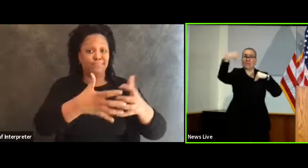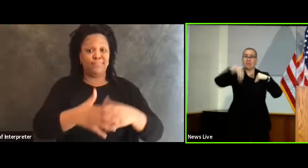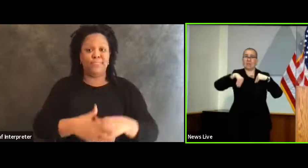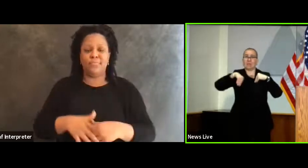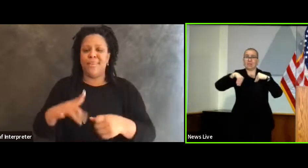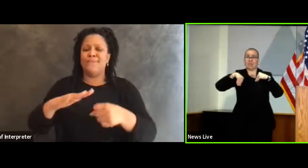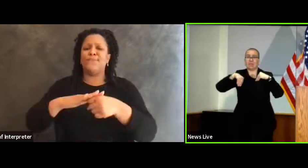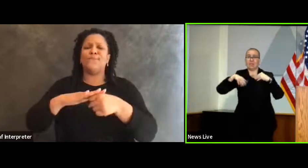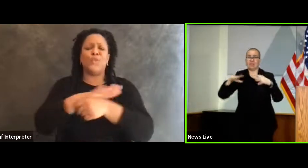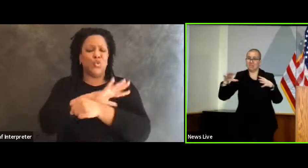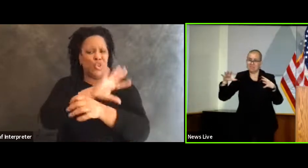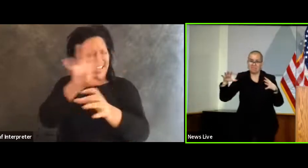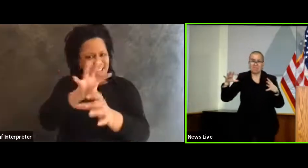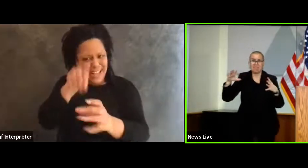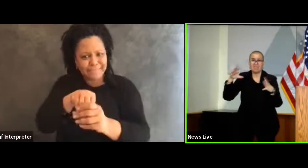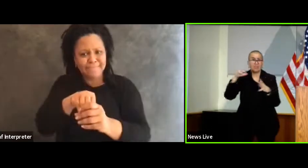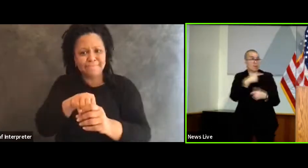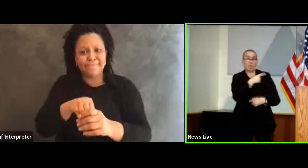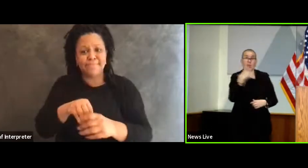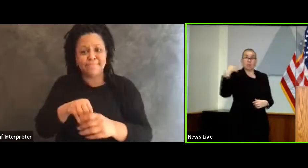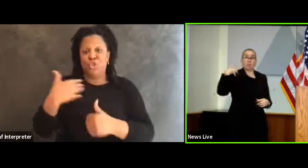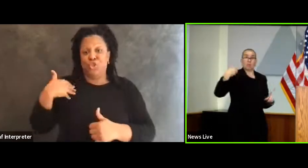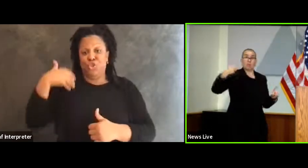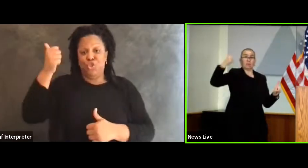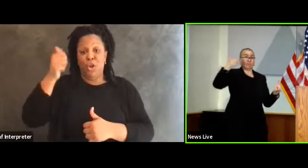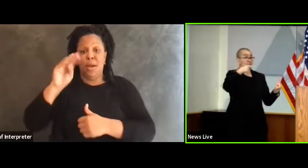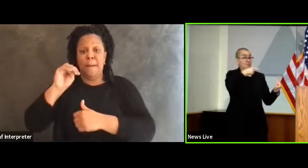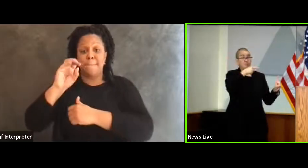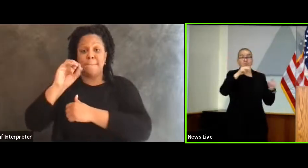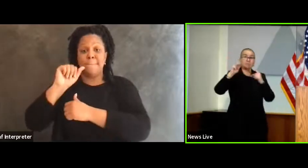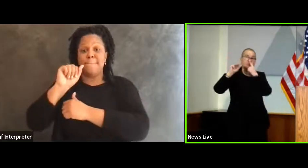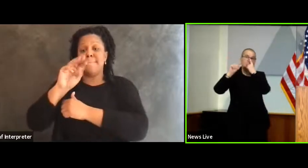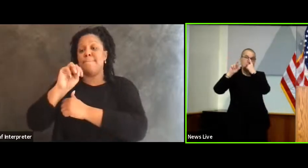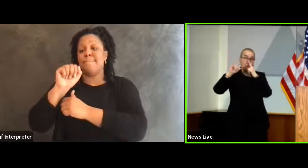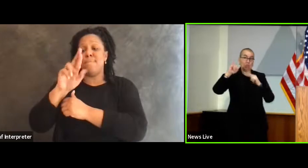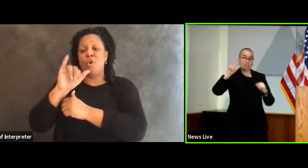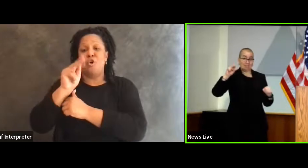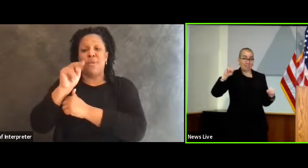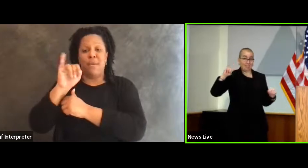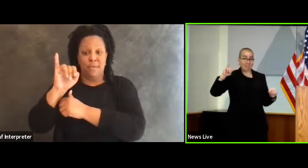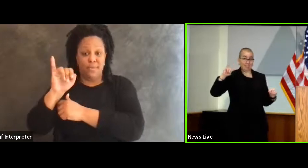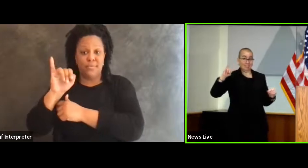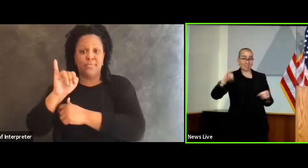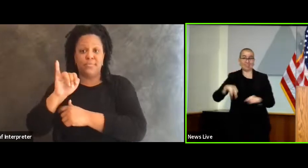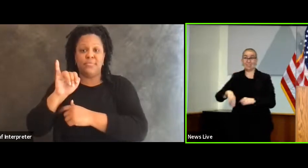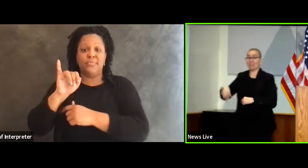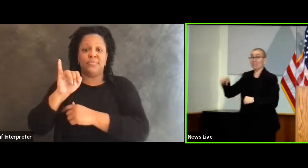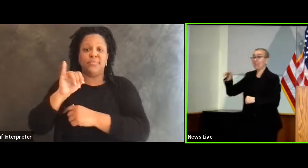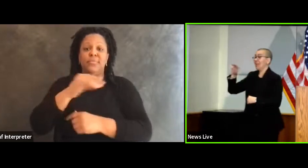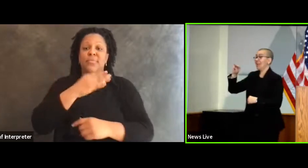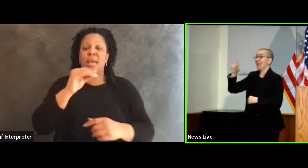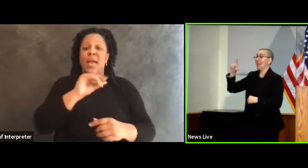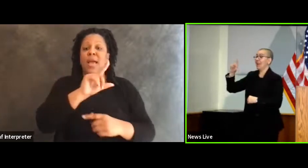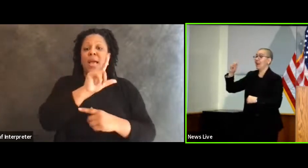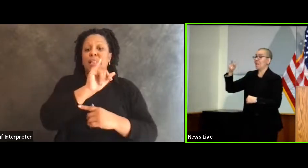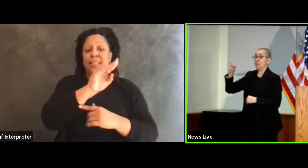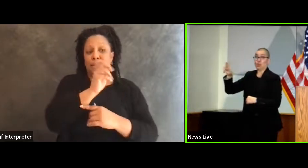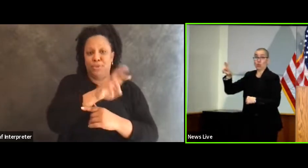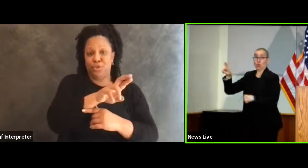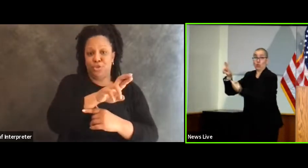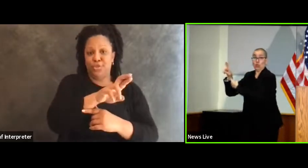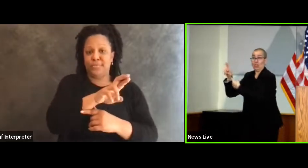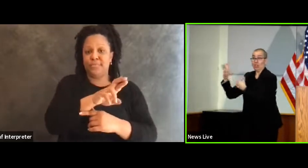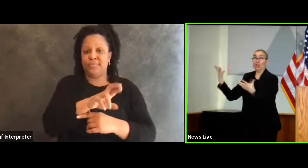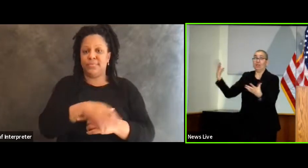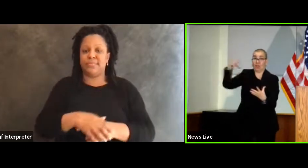Chair Mariani, Chair Limmer, and all the members of the conference committee. That is where the work should happen. And there should be a